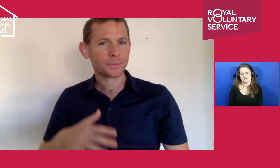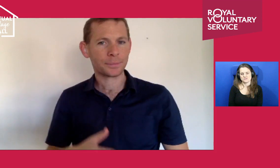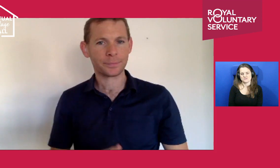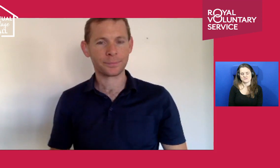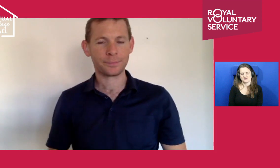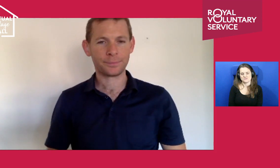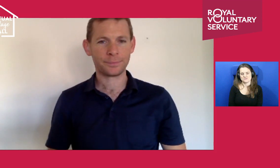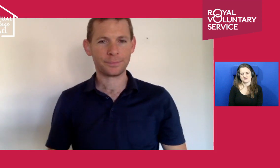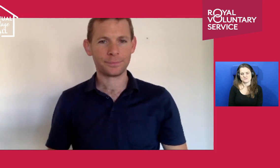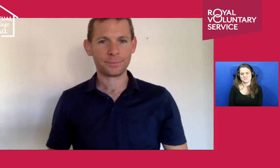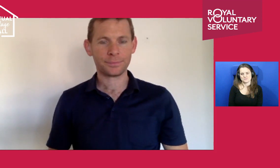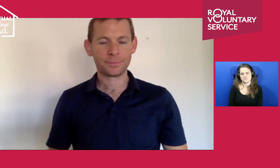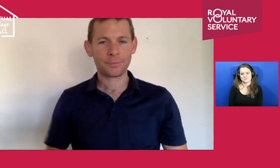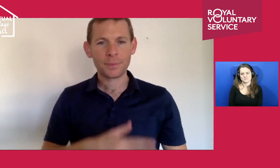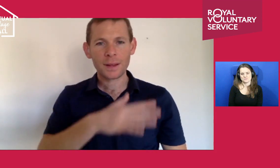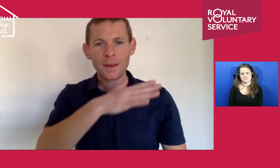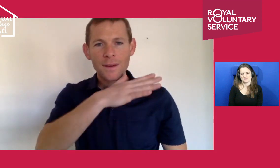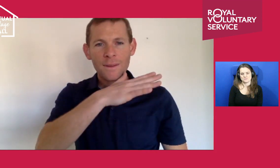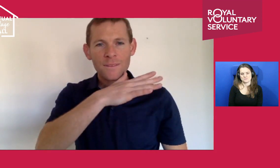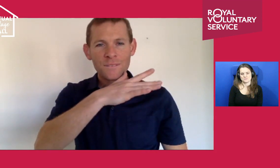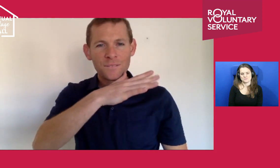Fruit.